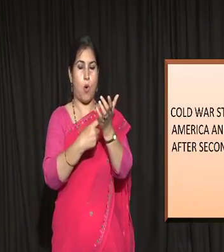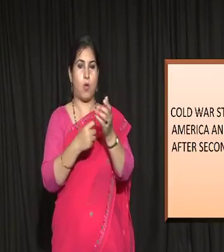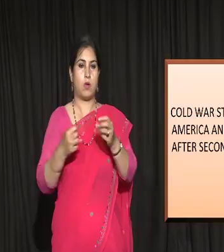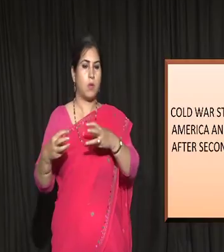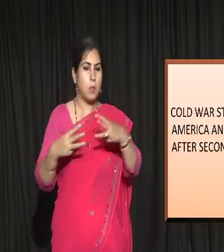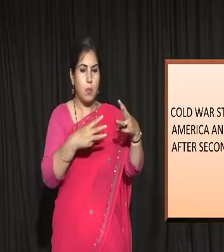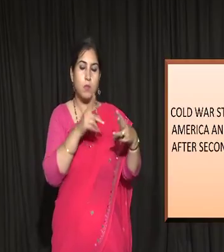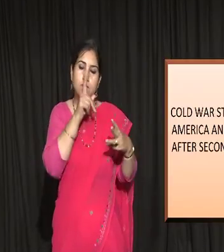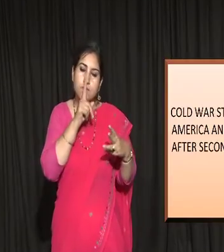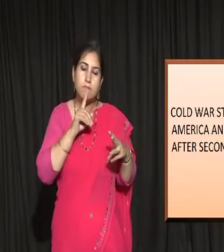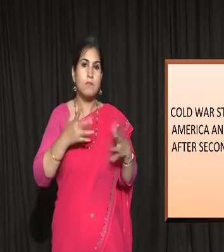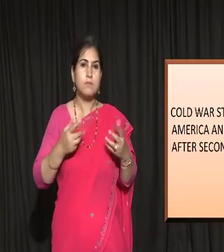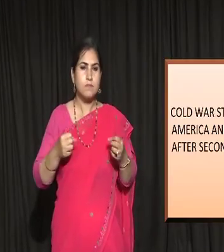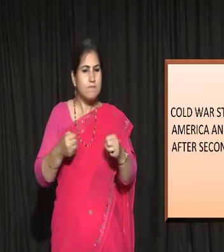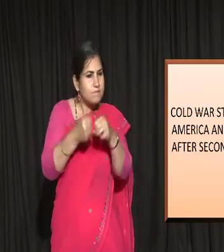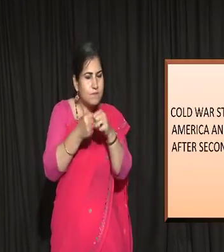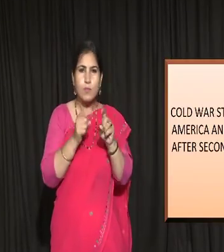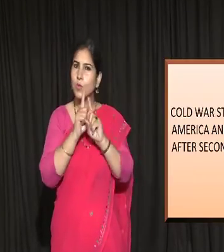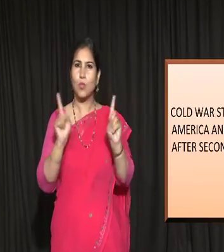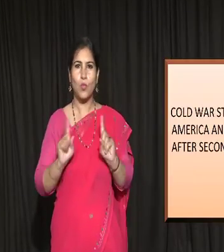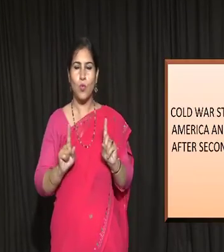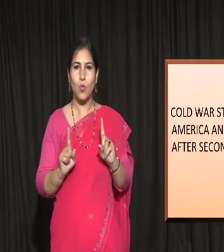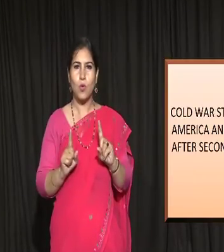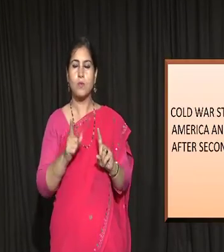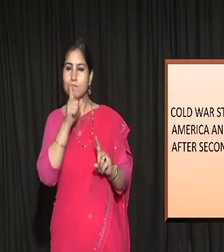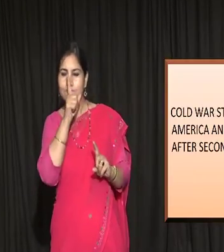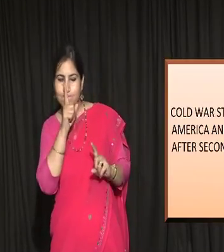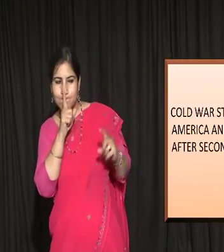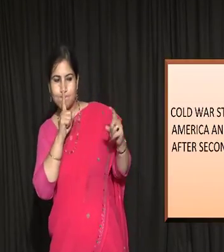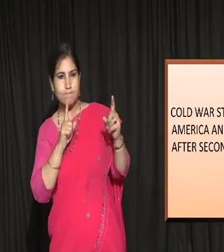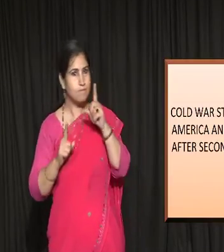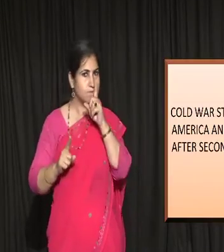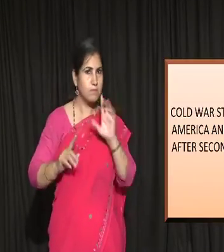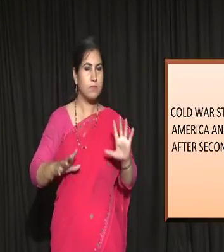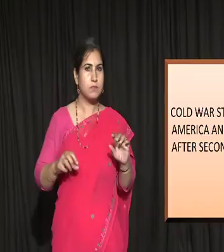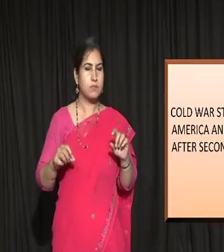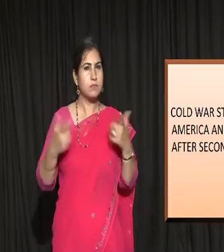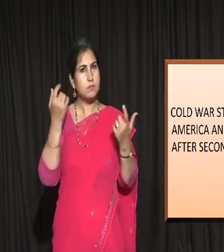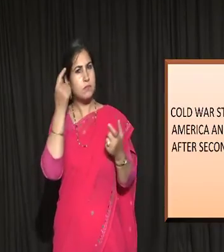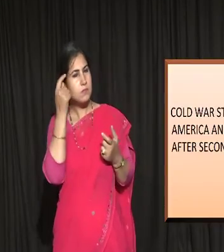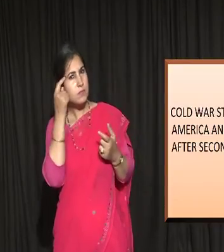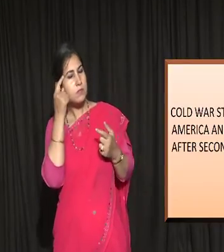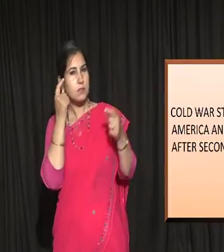because no direct war took place, as it would have killed many